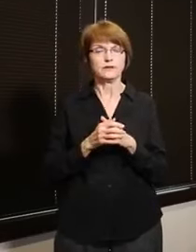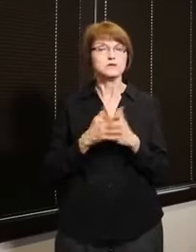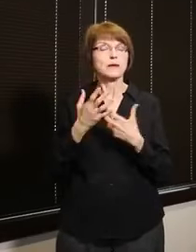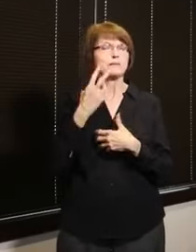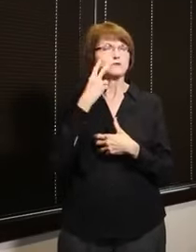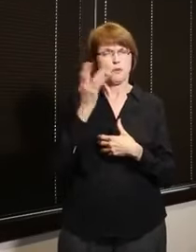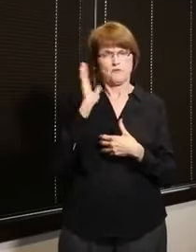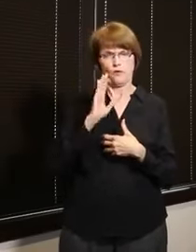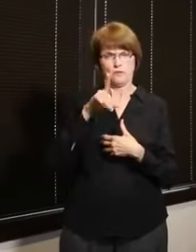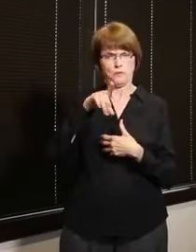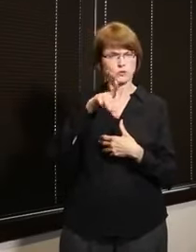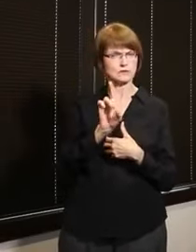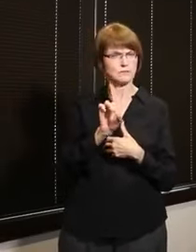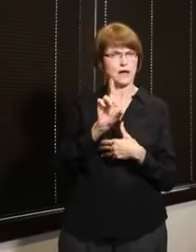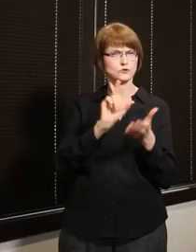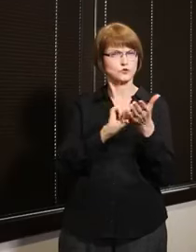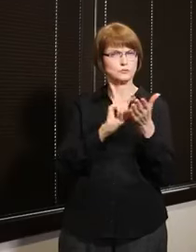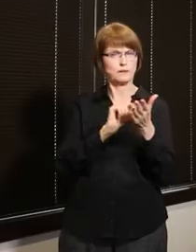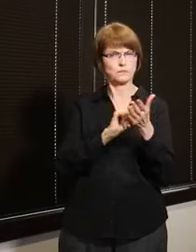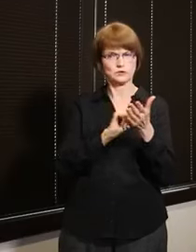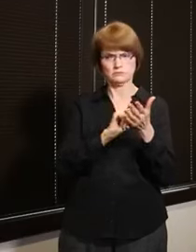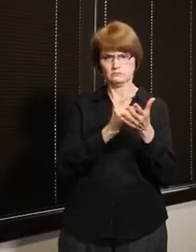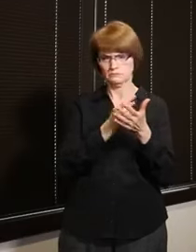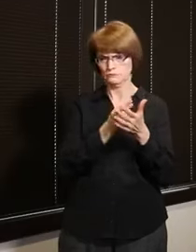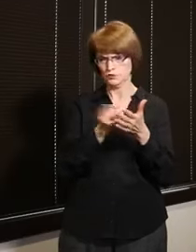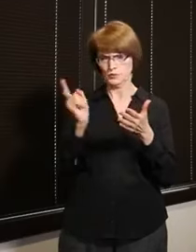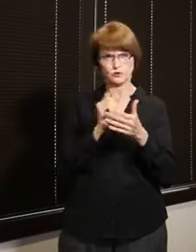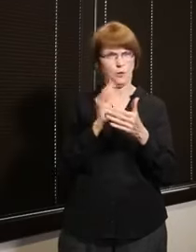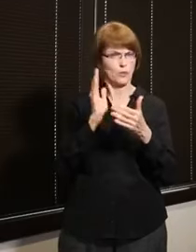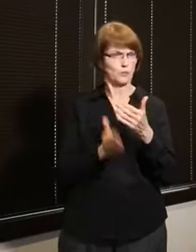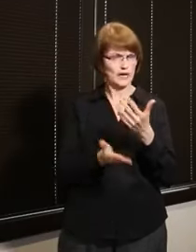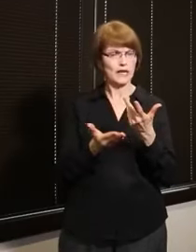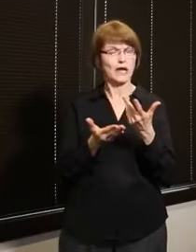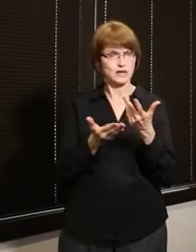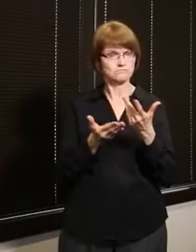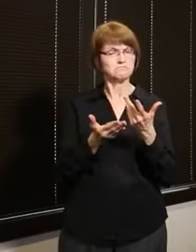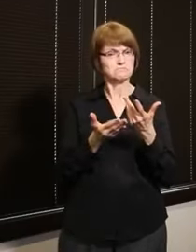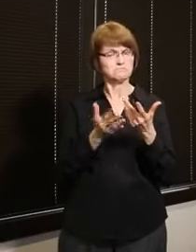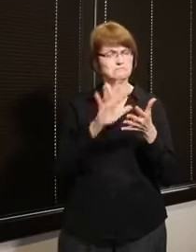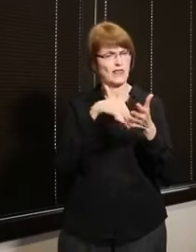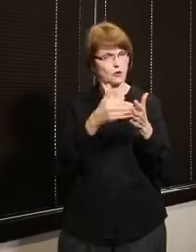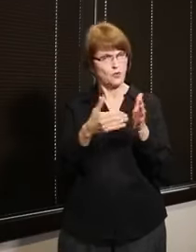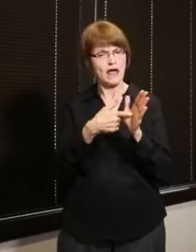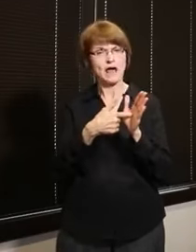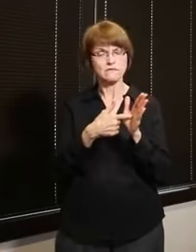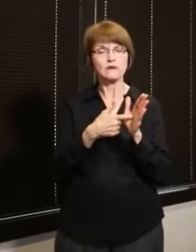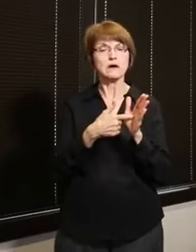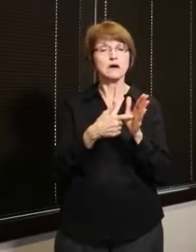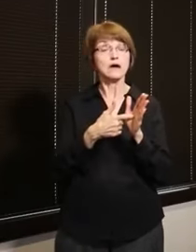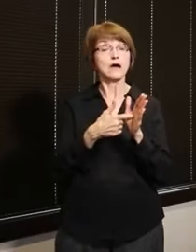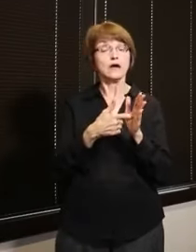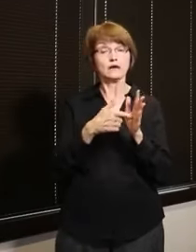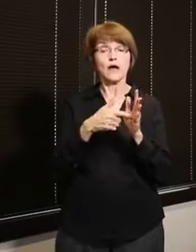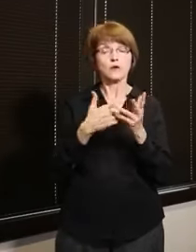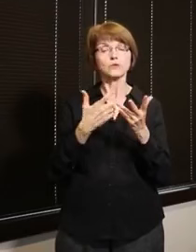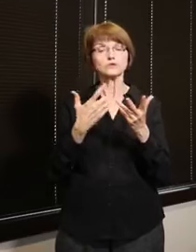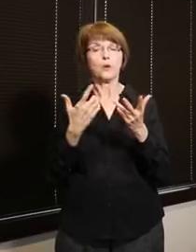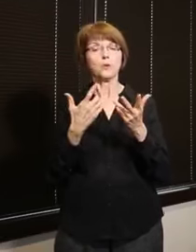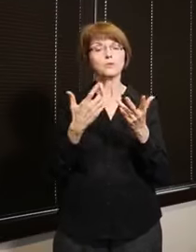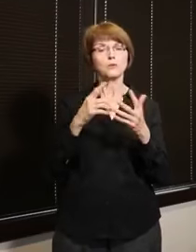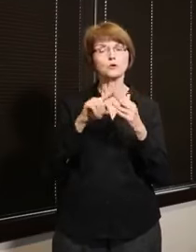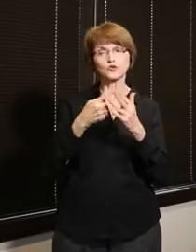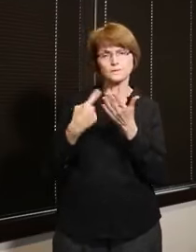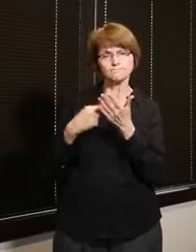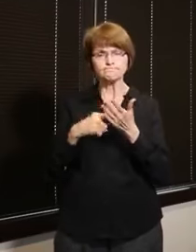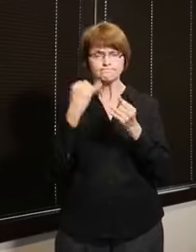Post-Dispatch. I believe it was a couple of weekends ago, where we started planning on, okay, let's talk about now what this would look like